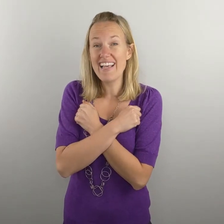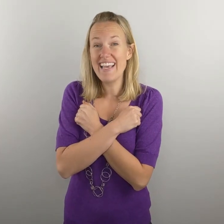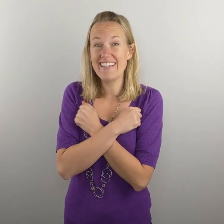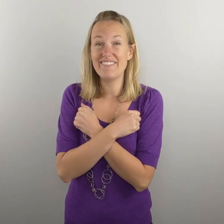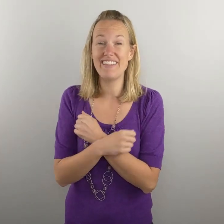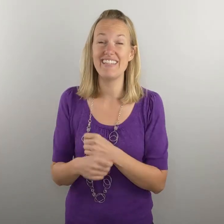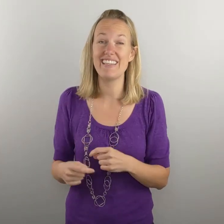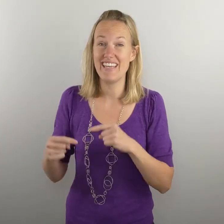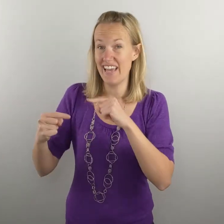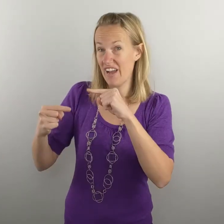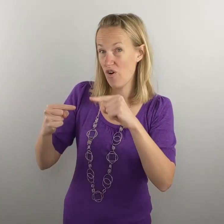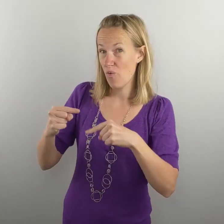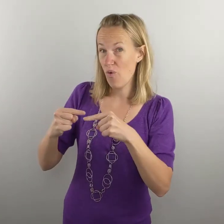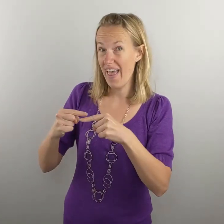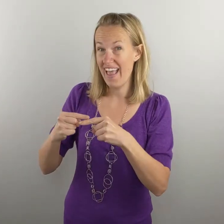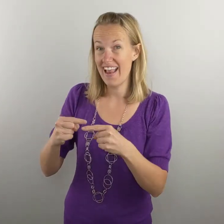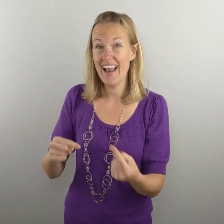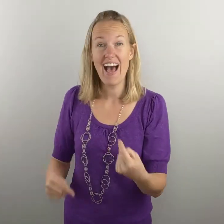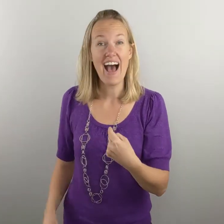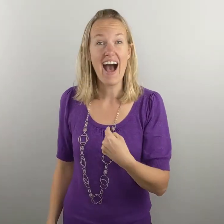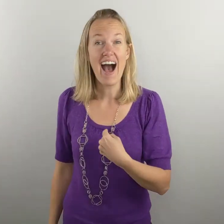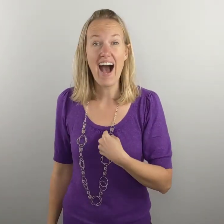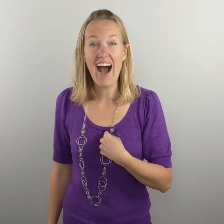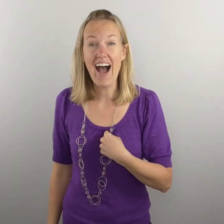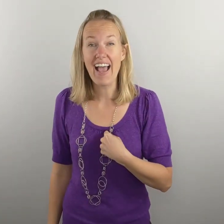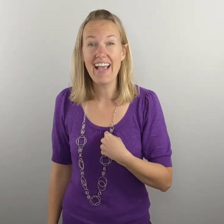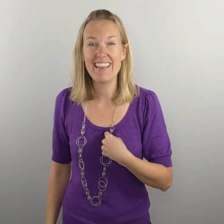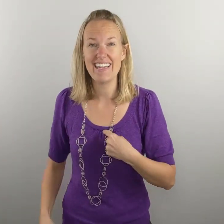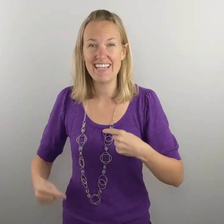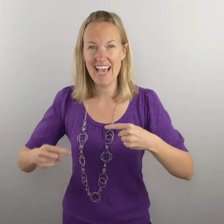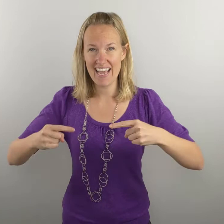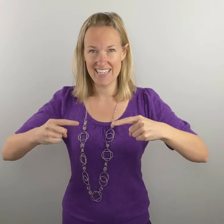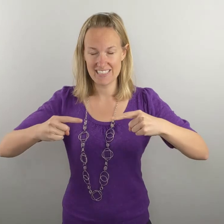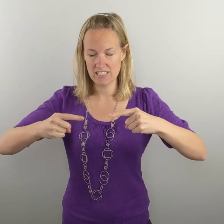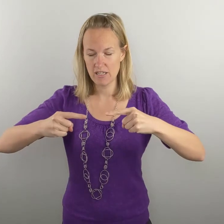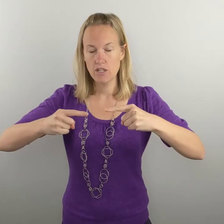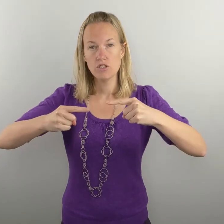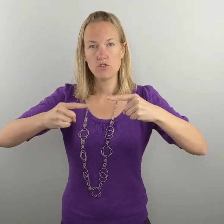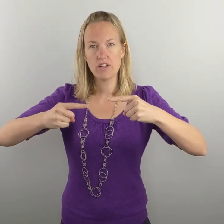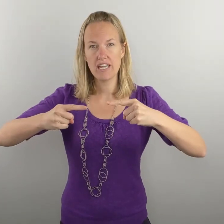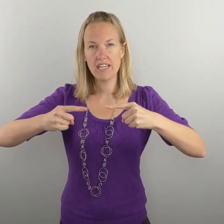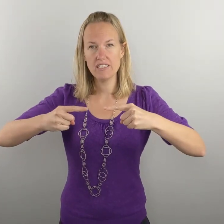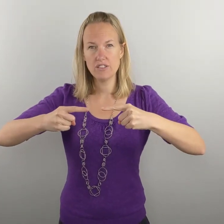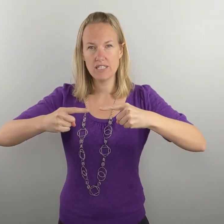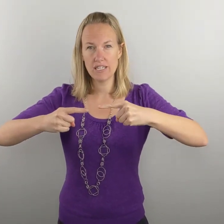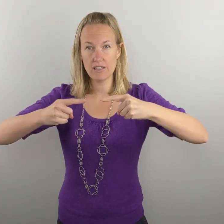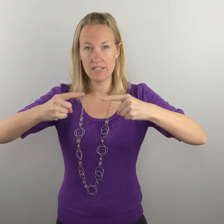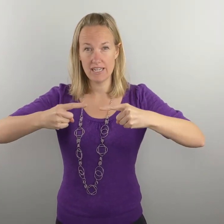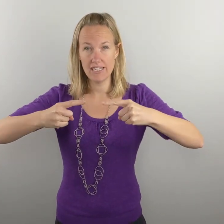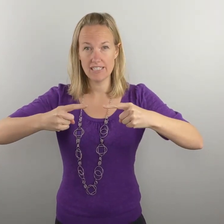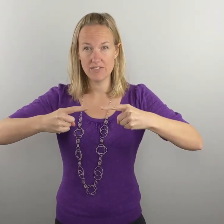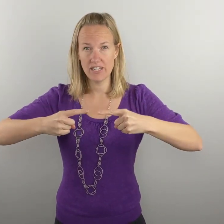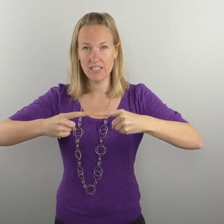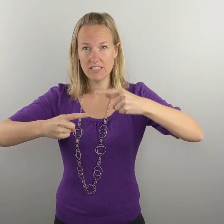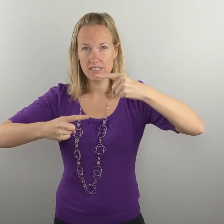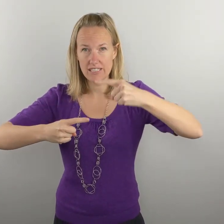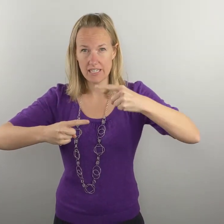can't feel a thing. When I, and then can't. So for can't, you take your index fingers, and you're going to take your